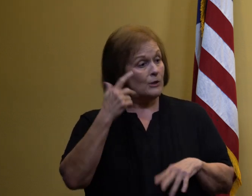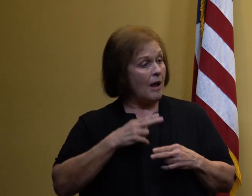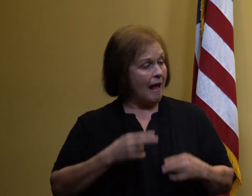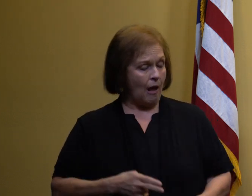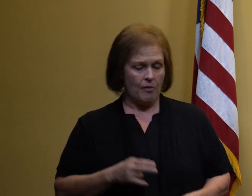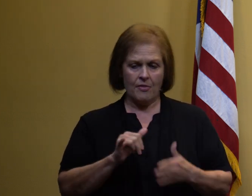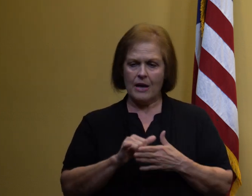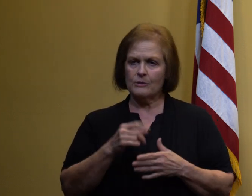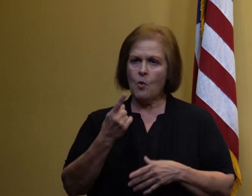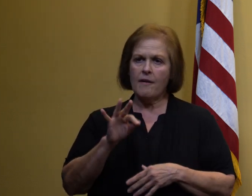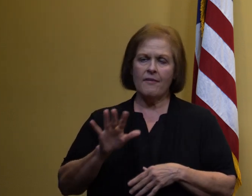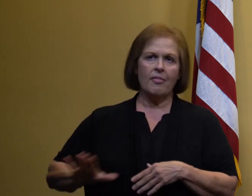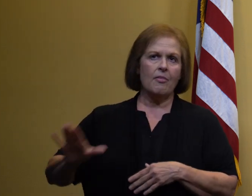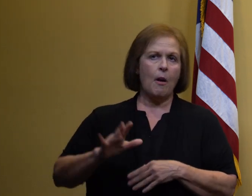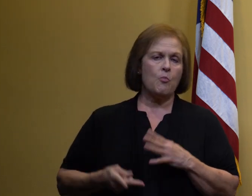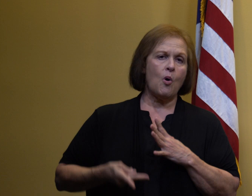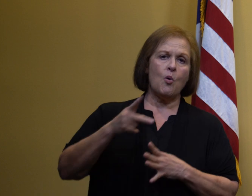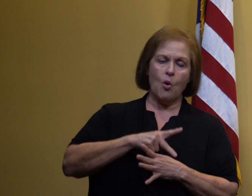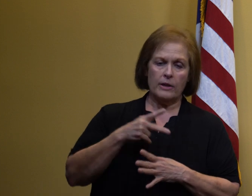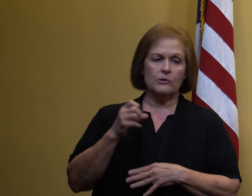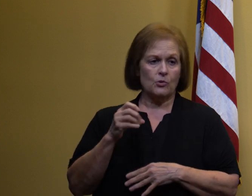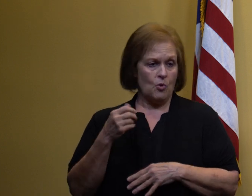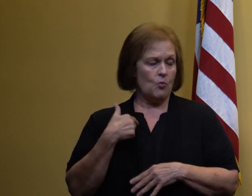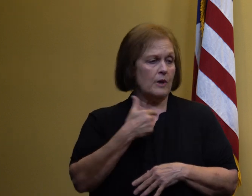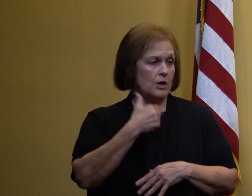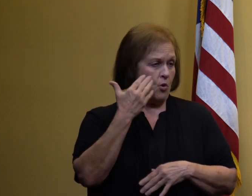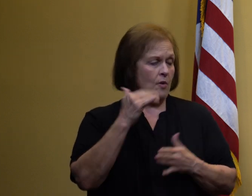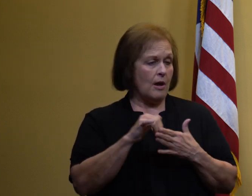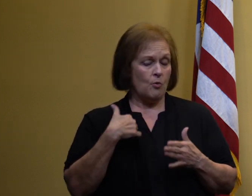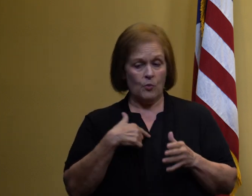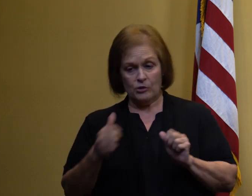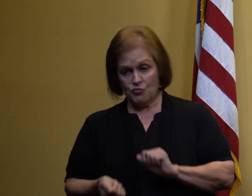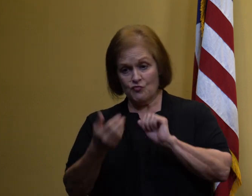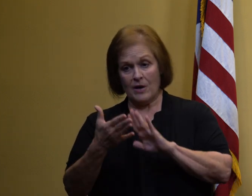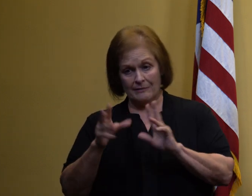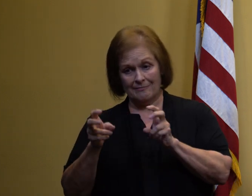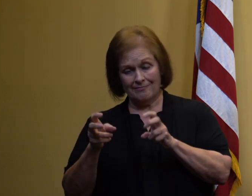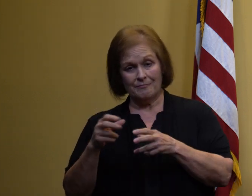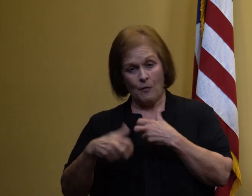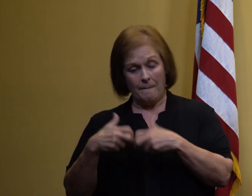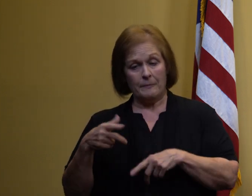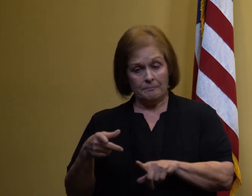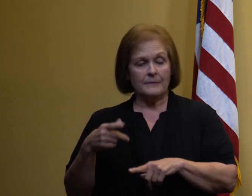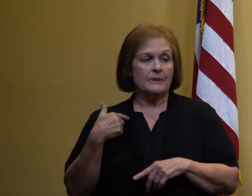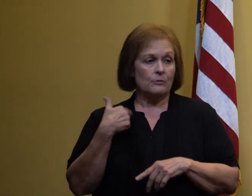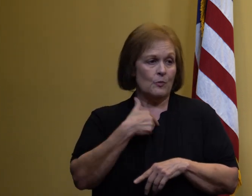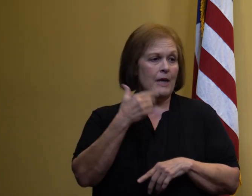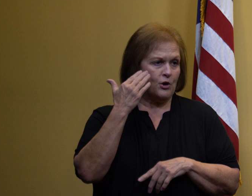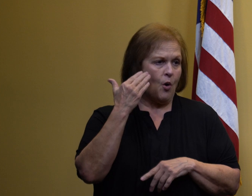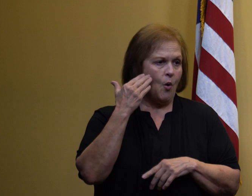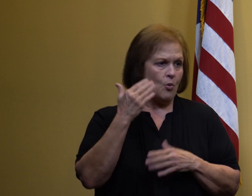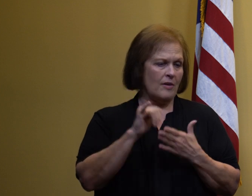top priorities. And so we know that we're, again, addressing issues as we're listening, but also as we know on